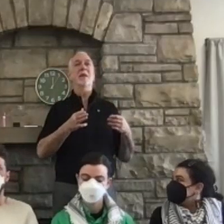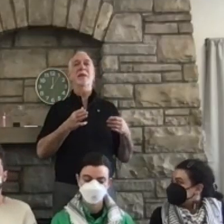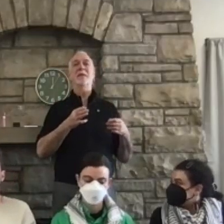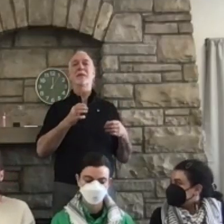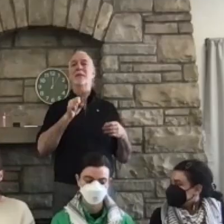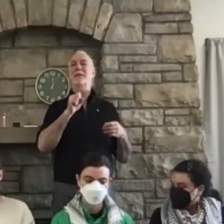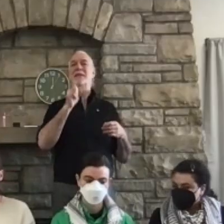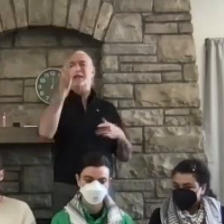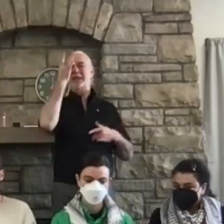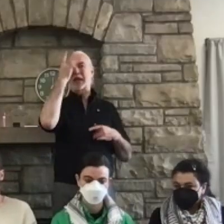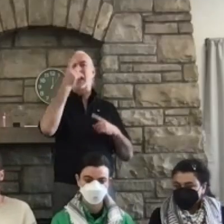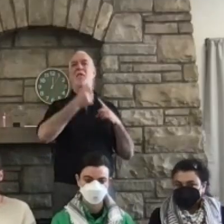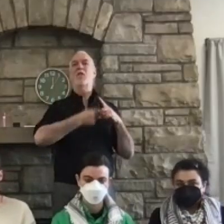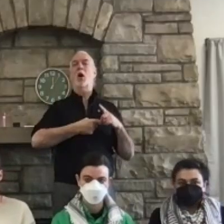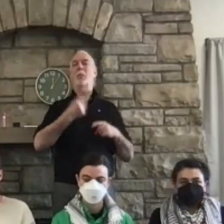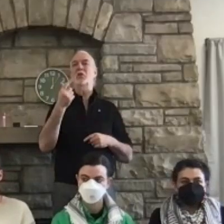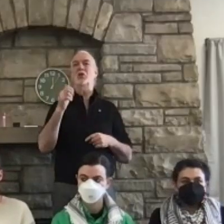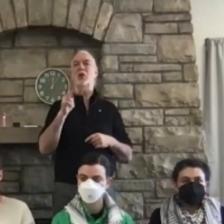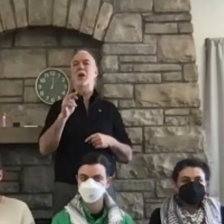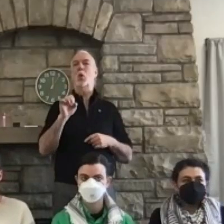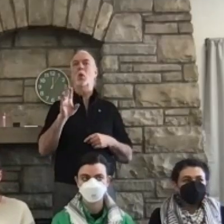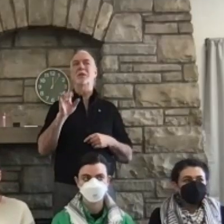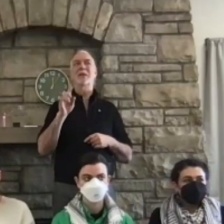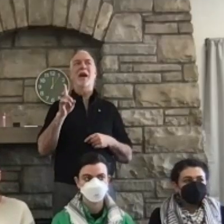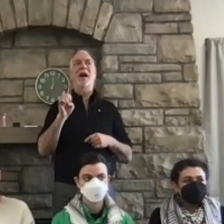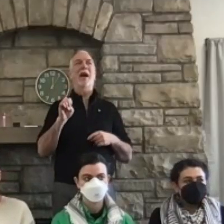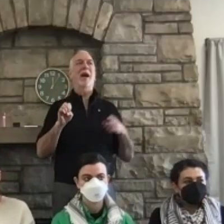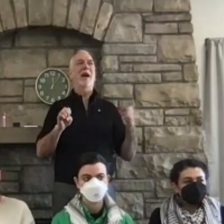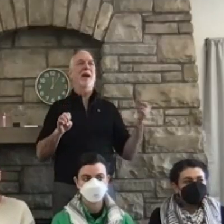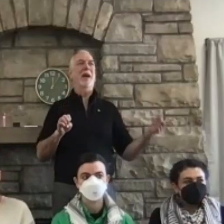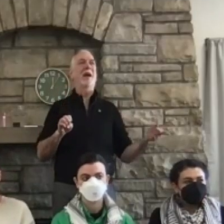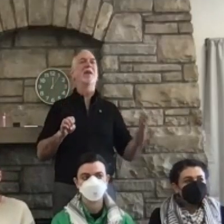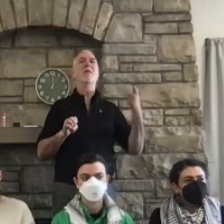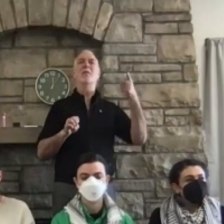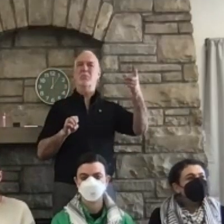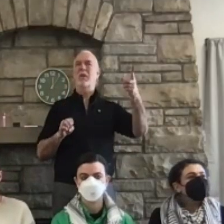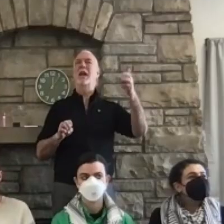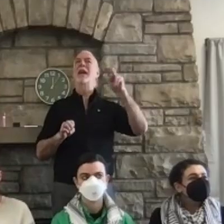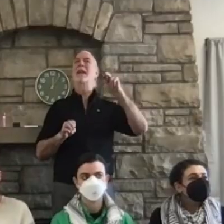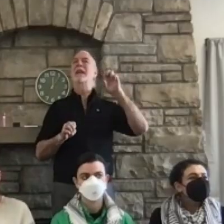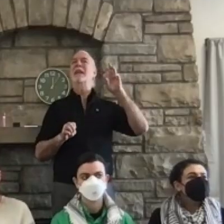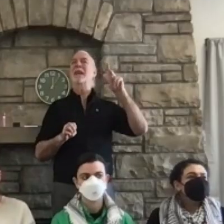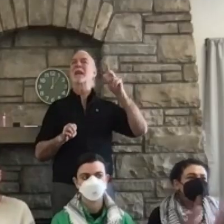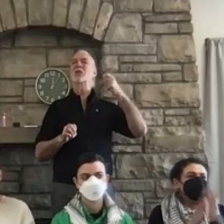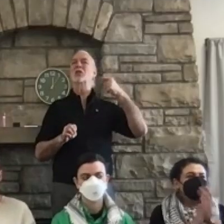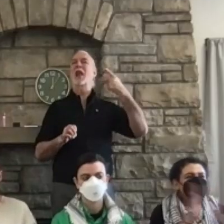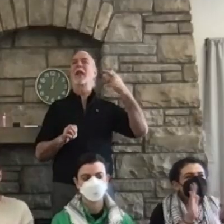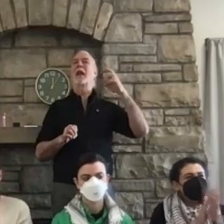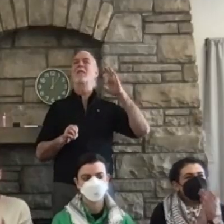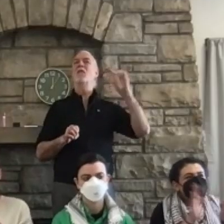referenced by Isella earlier. Don't hesitate to take books. Nick Shillingford, everyone.